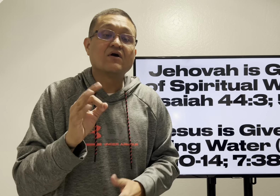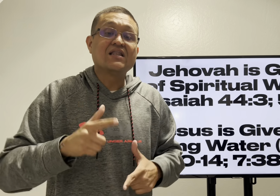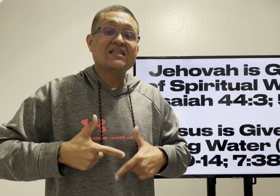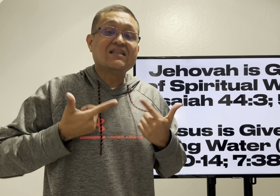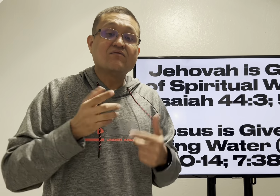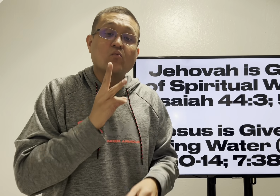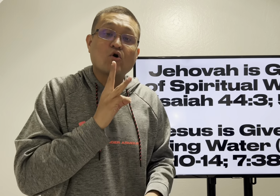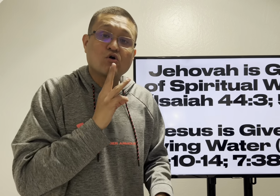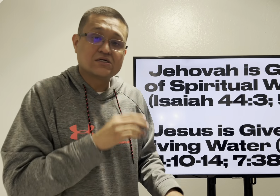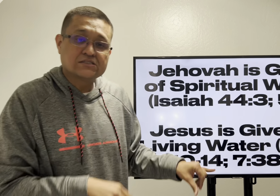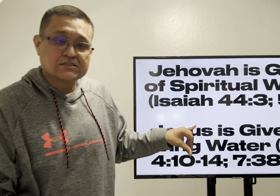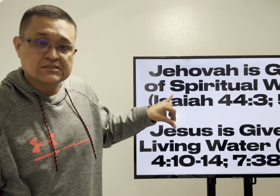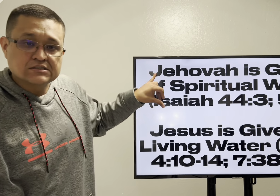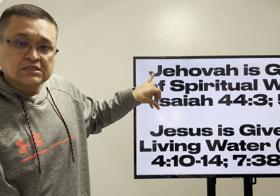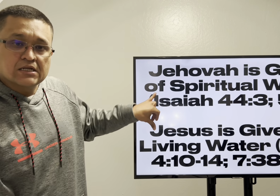Jesus is giver of living water.